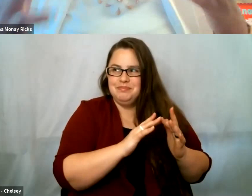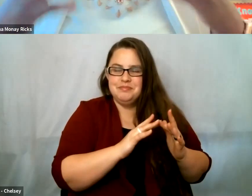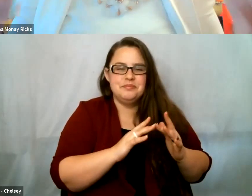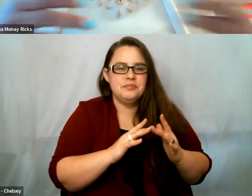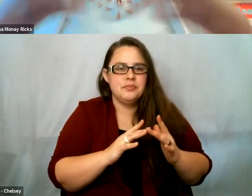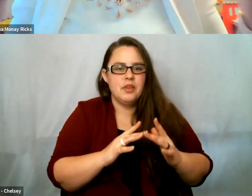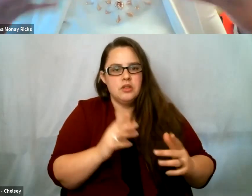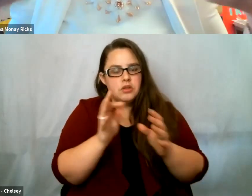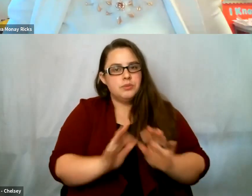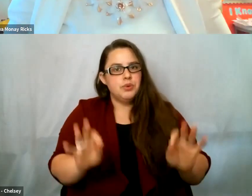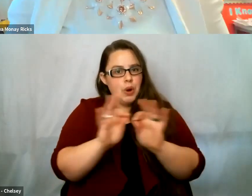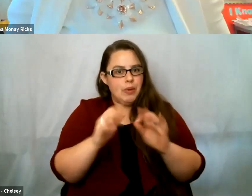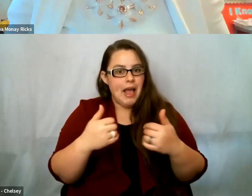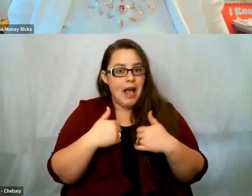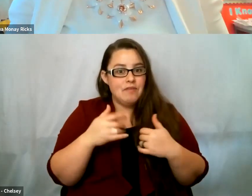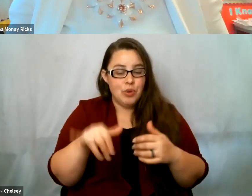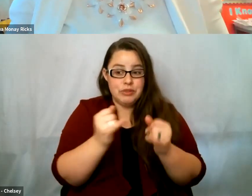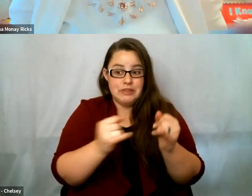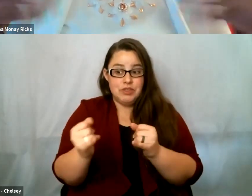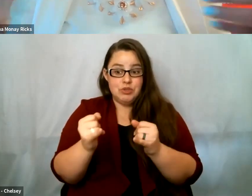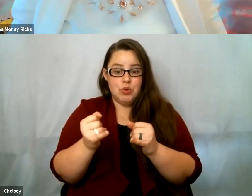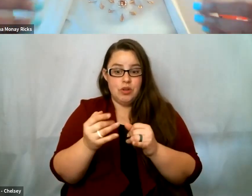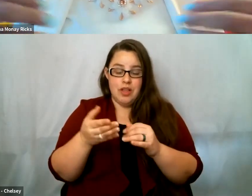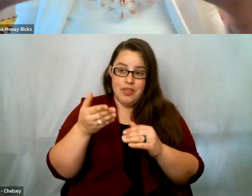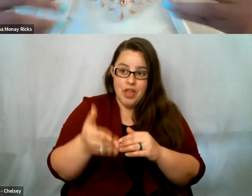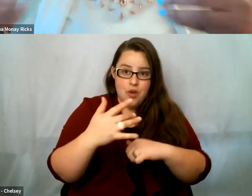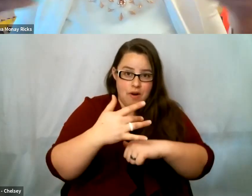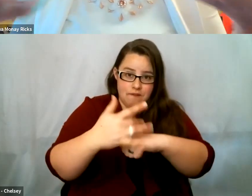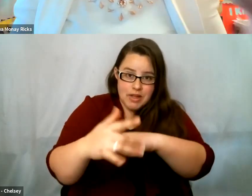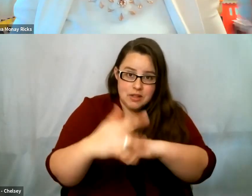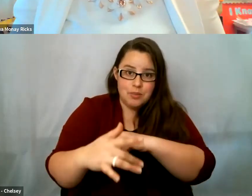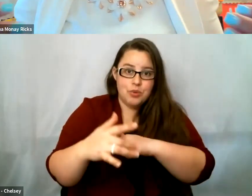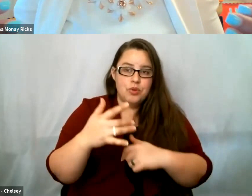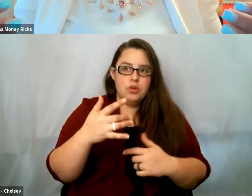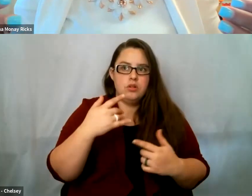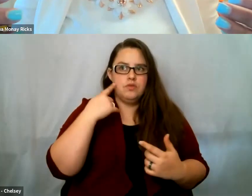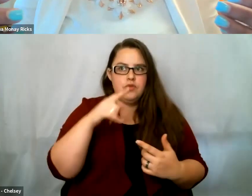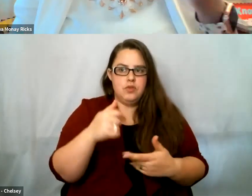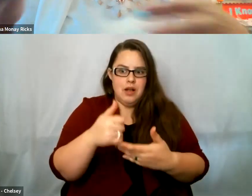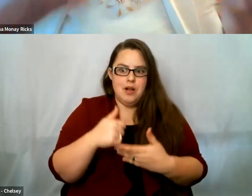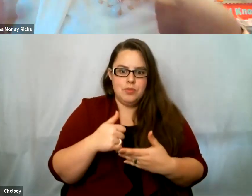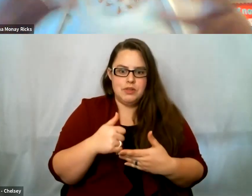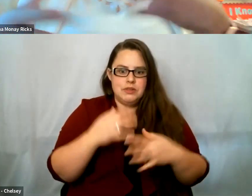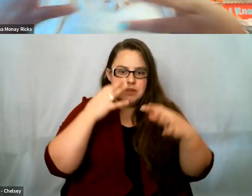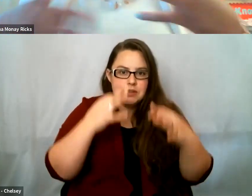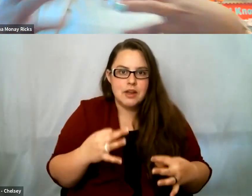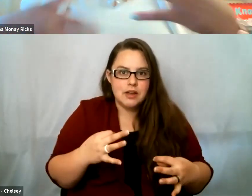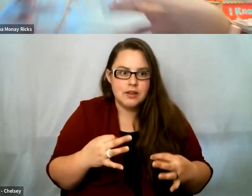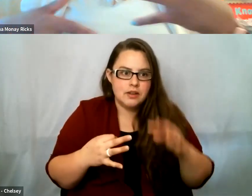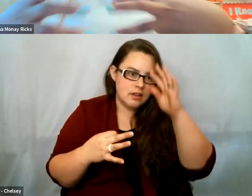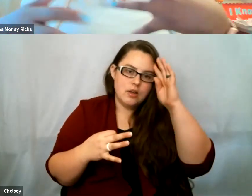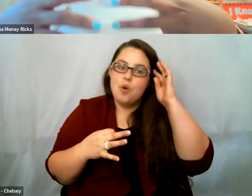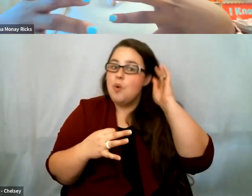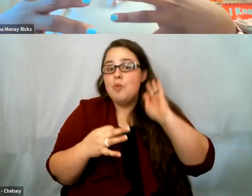have these individuals at the table helping us make these decisions, because you can't speak about